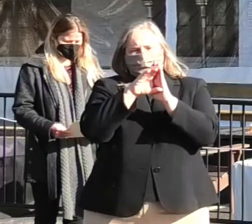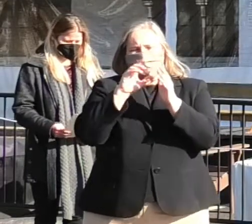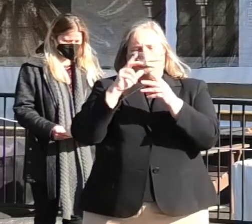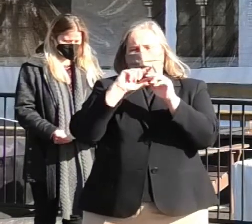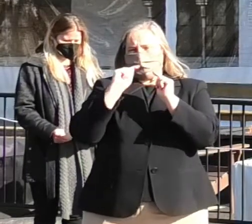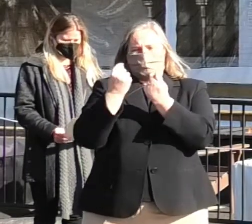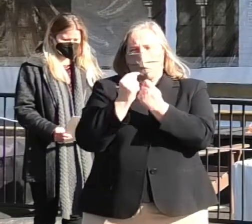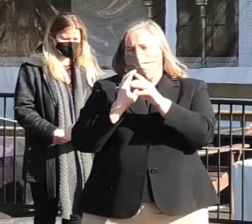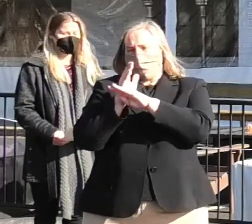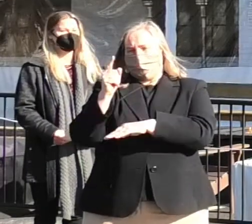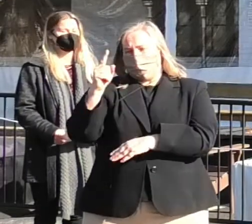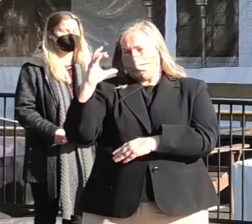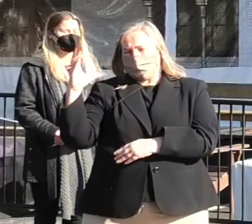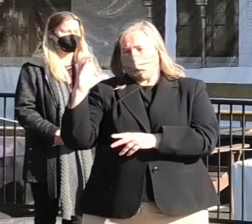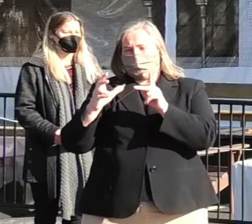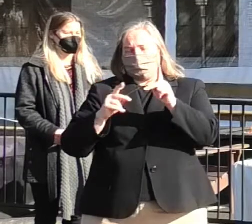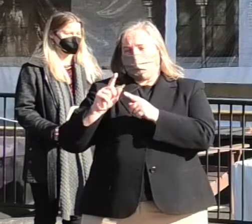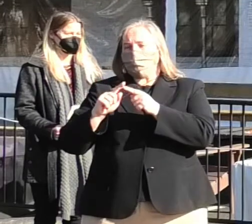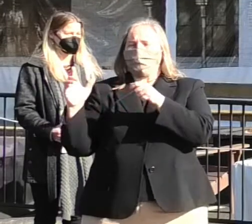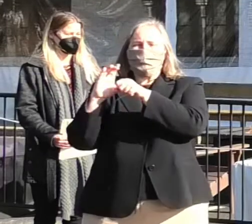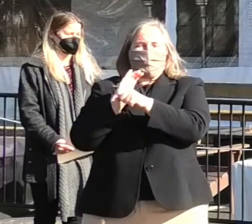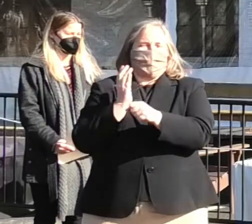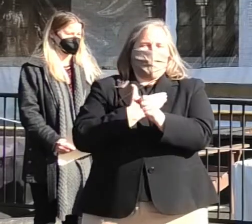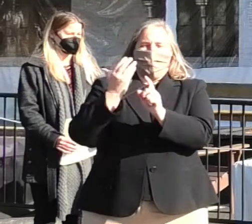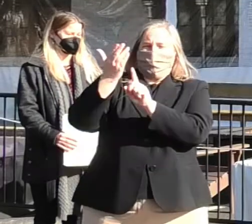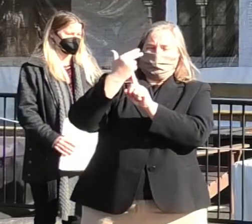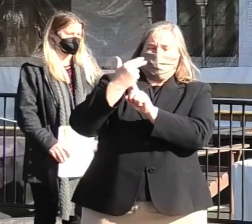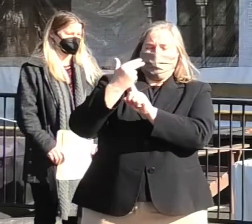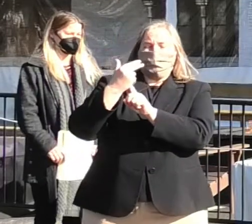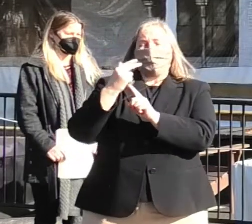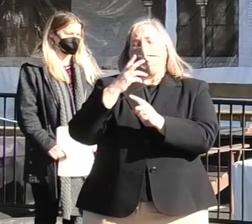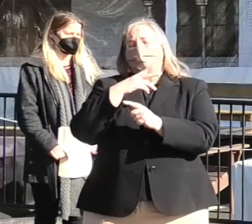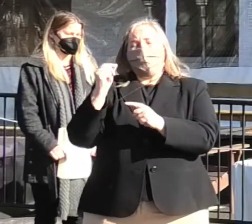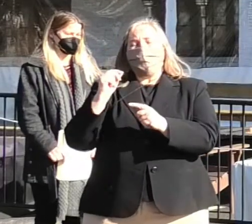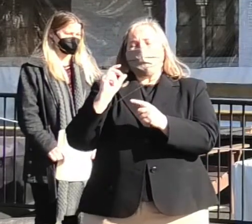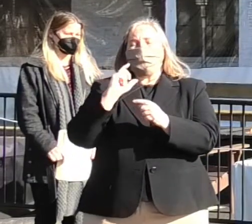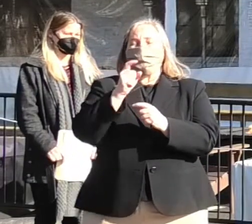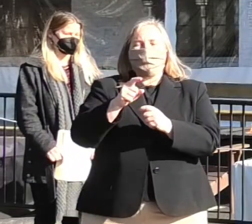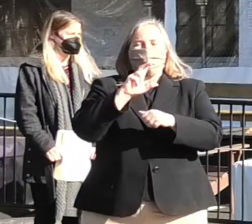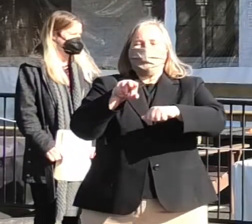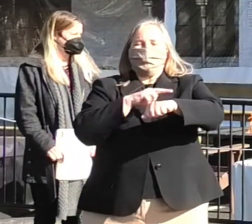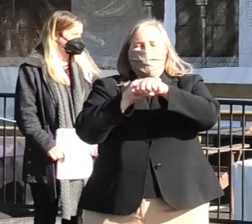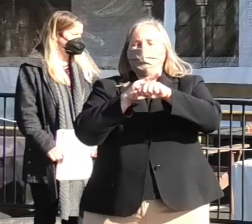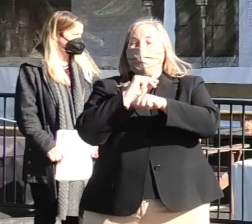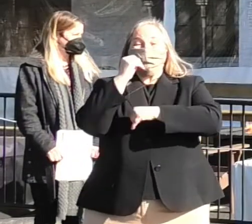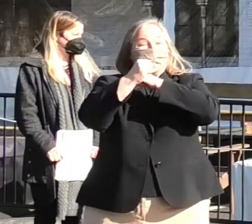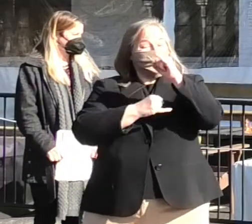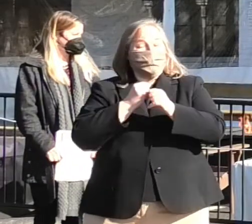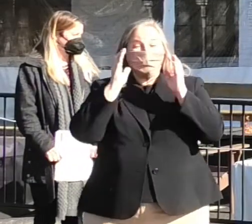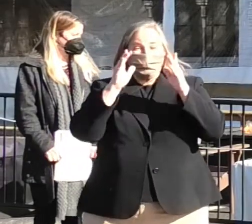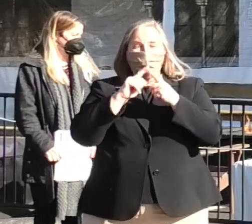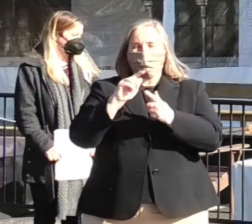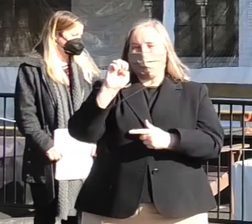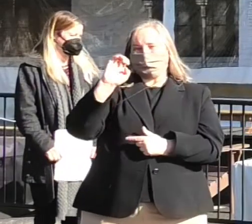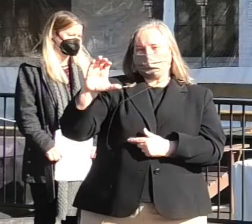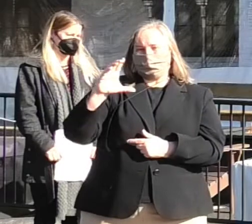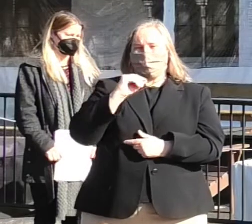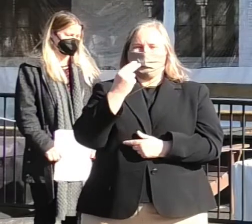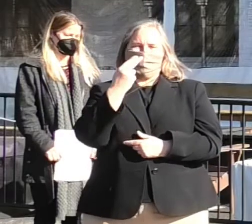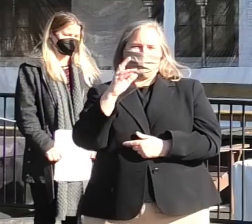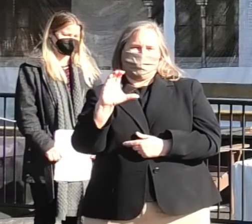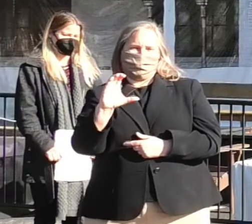people to fill our hotels and gave national and international attention to Ellicott City and Howard